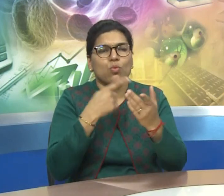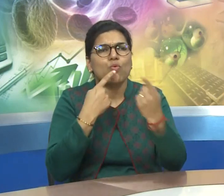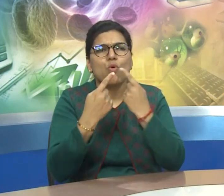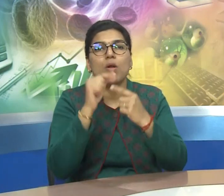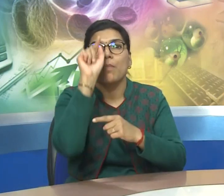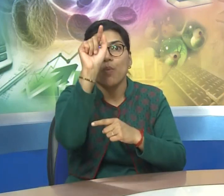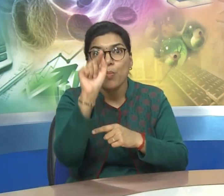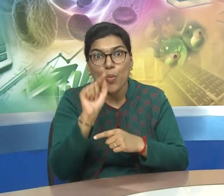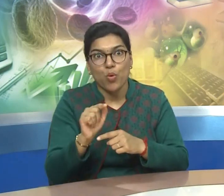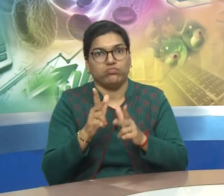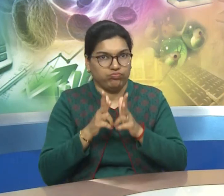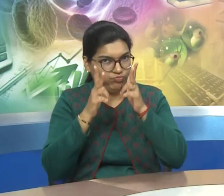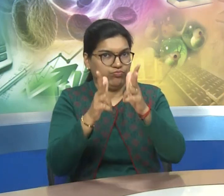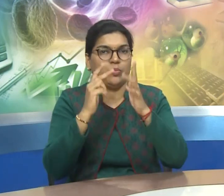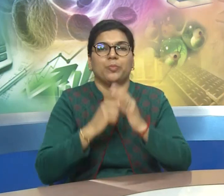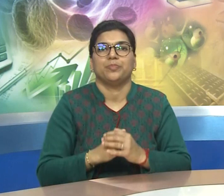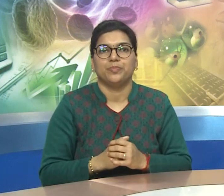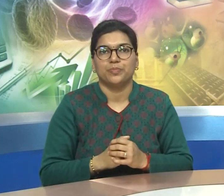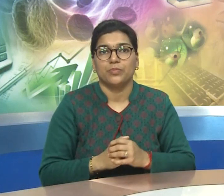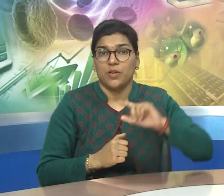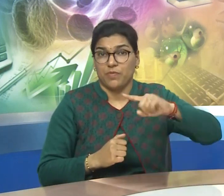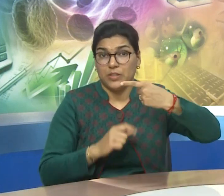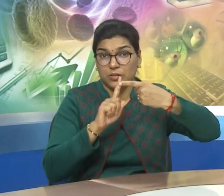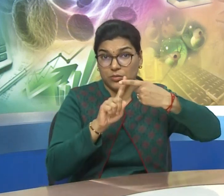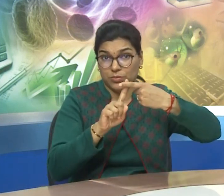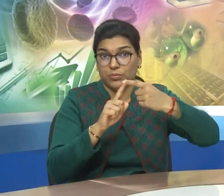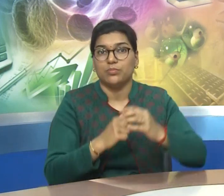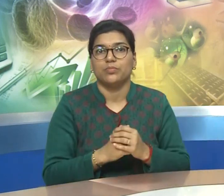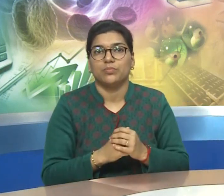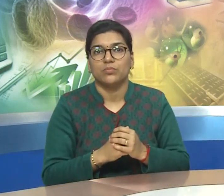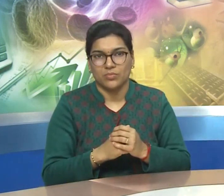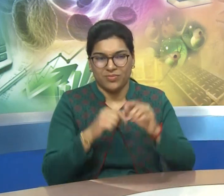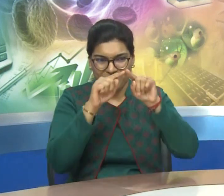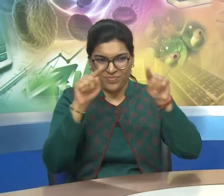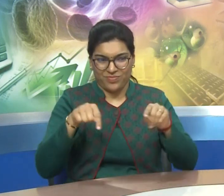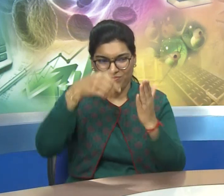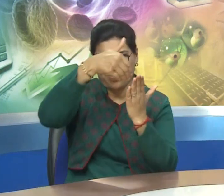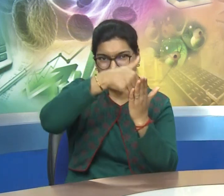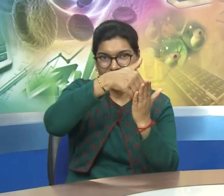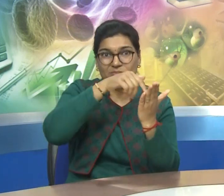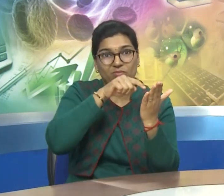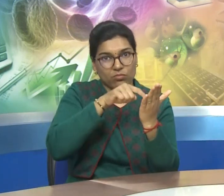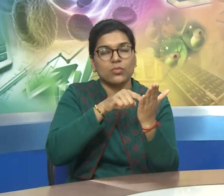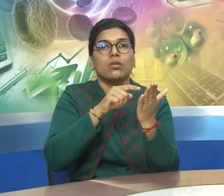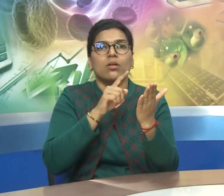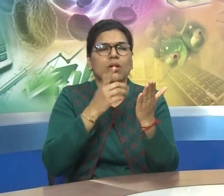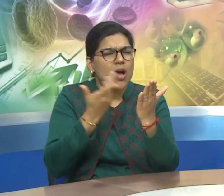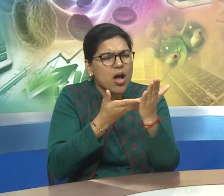The catalog is a tool in the library. So let us understand it in